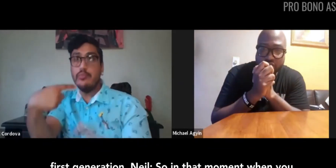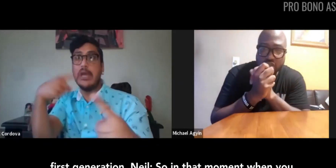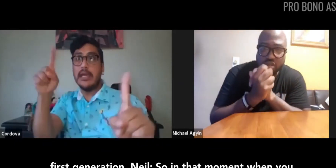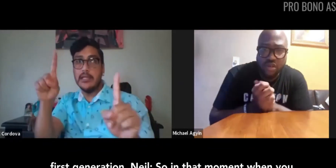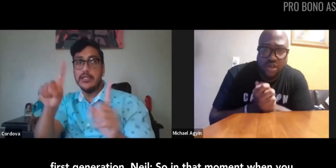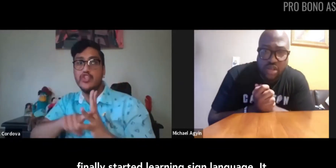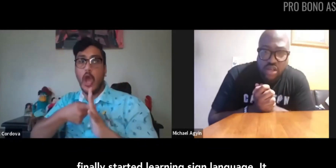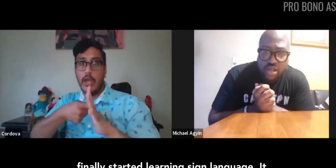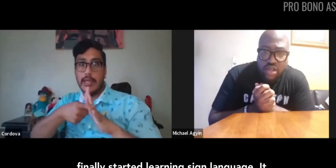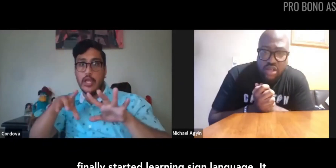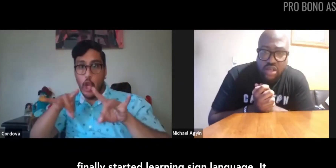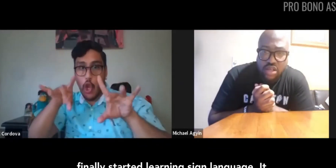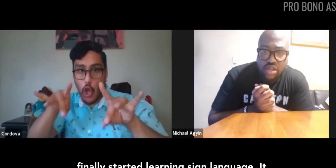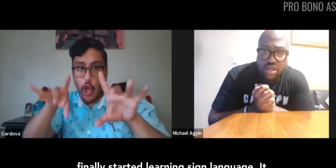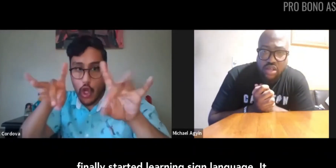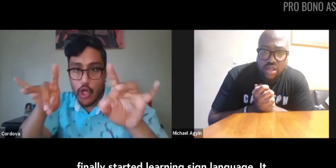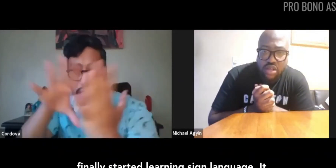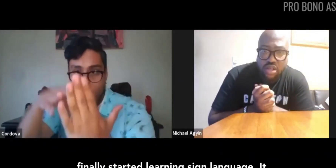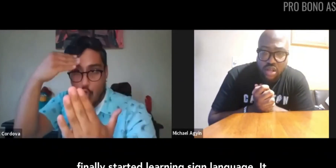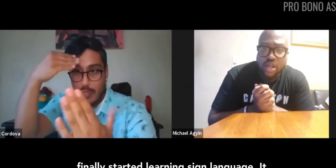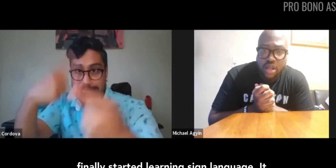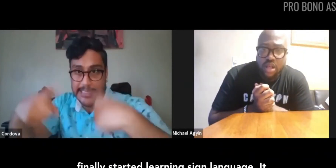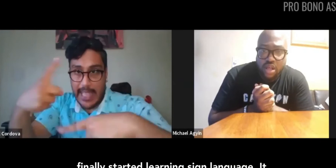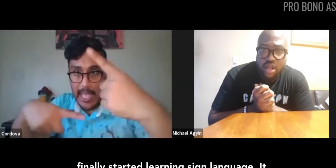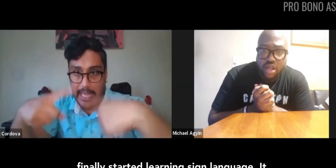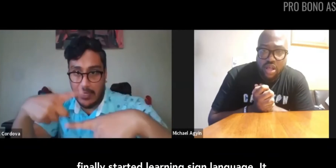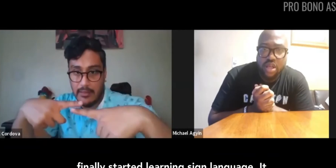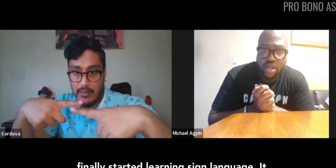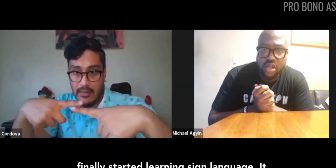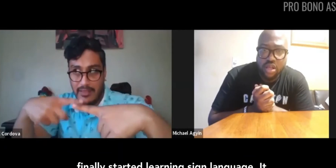So in that moment, when you finally started learning sign language,